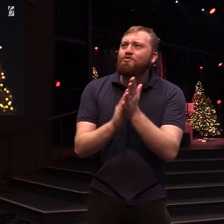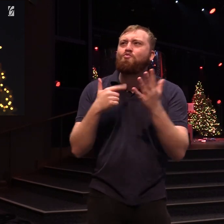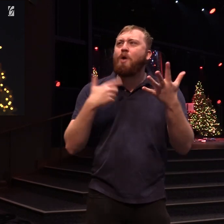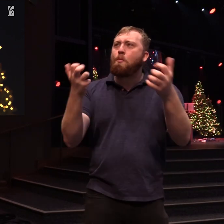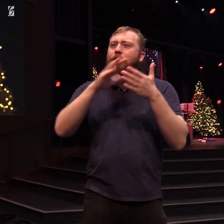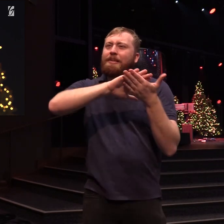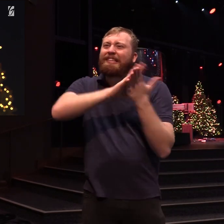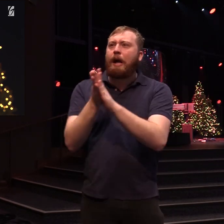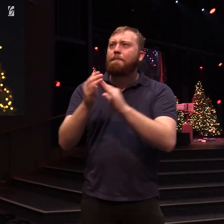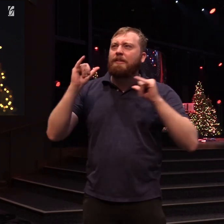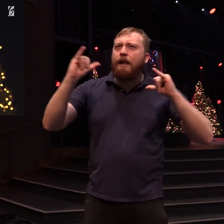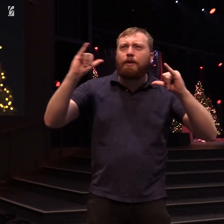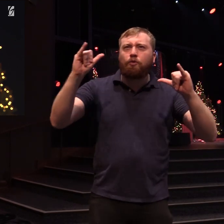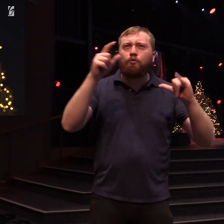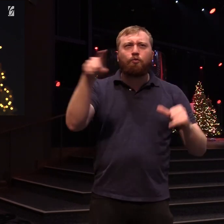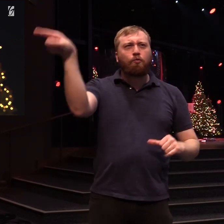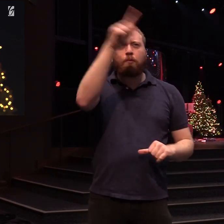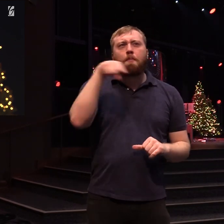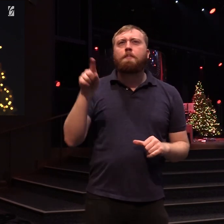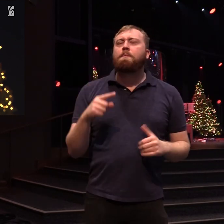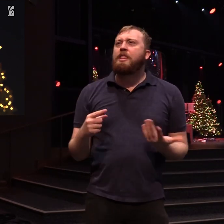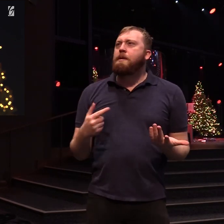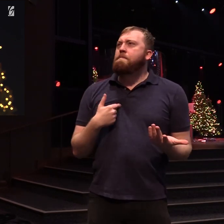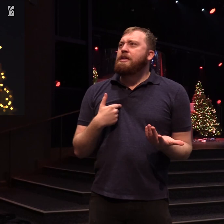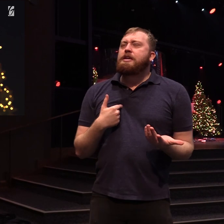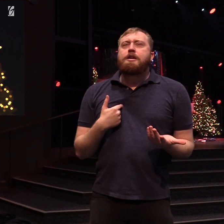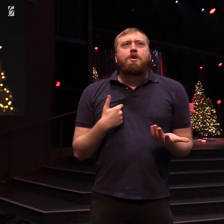you. And I'm just so